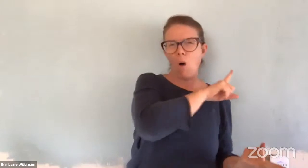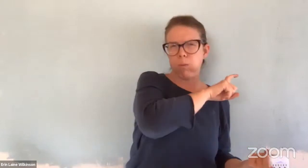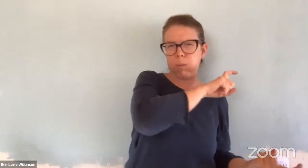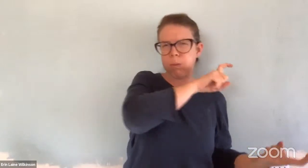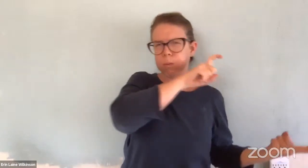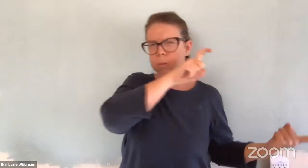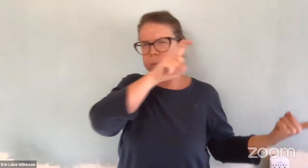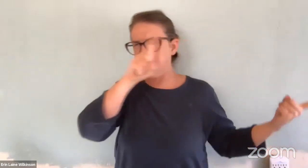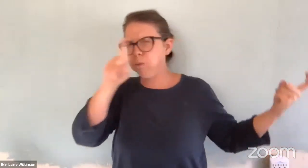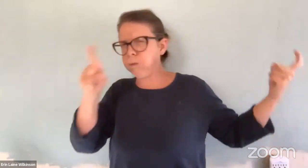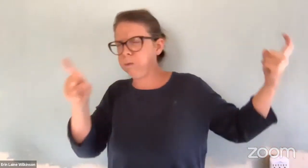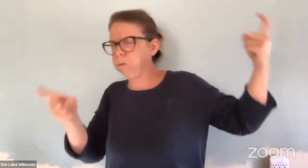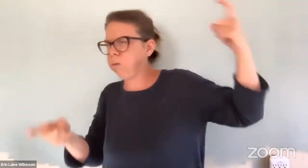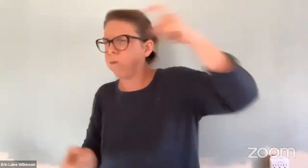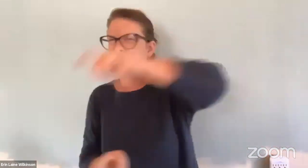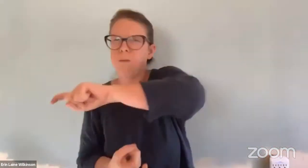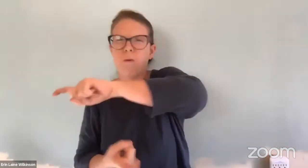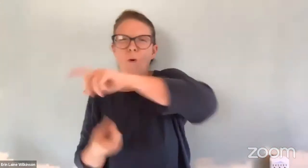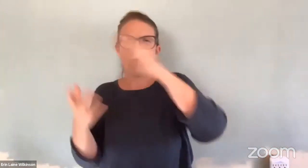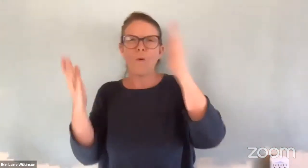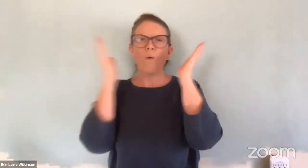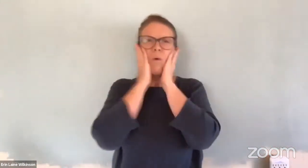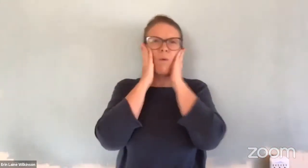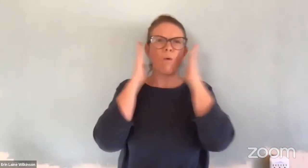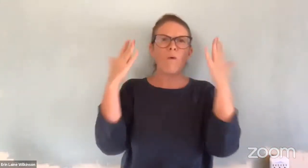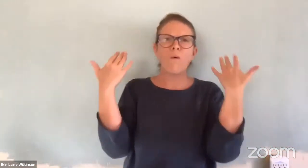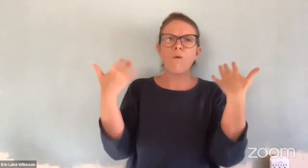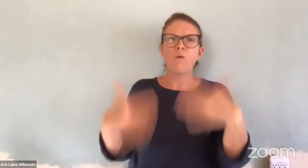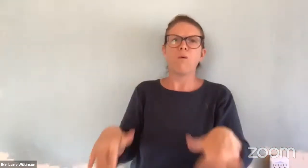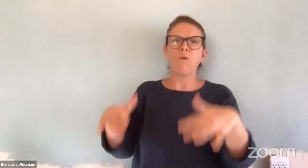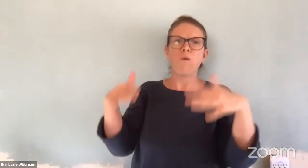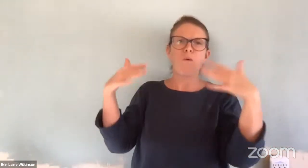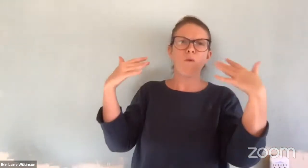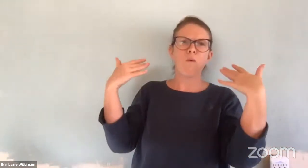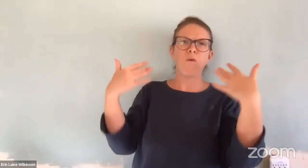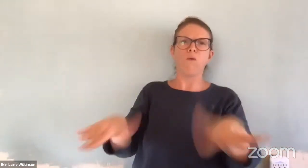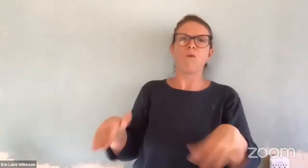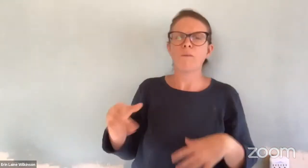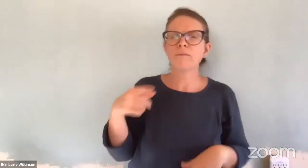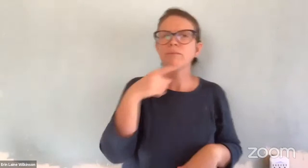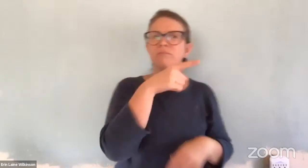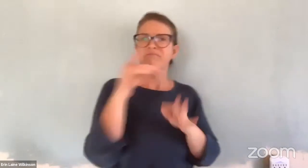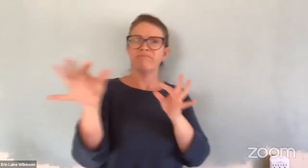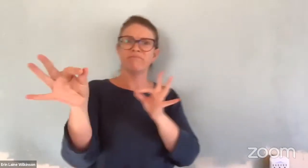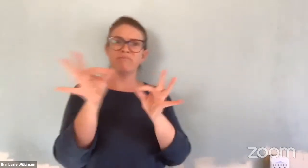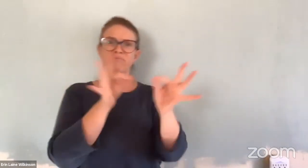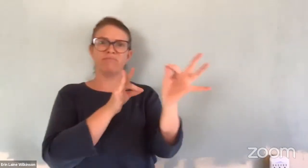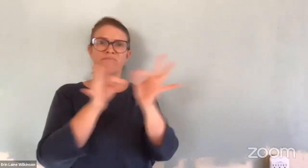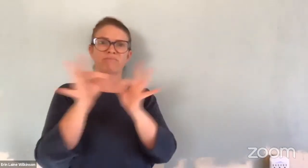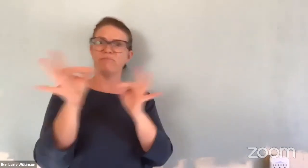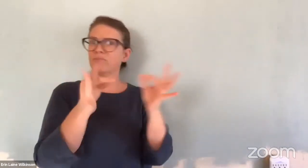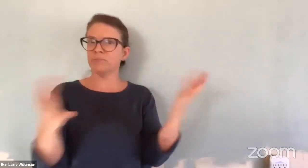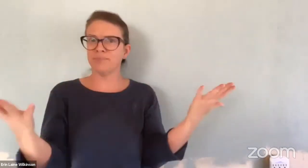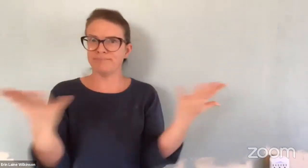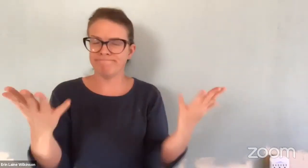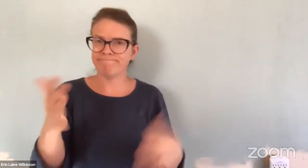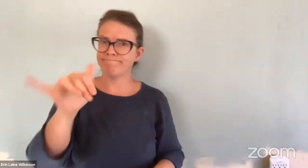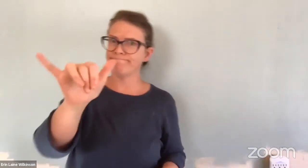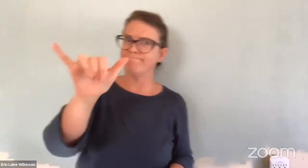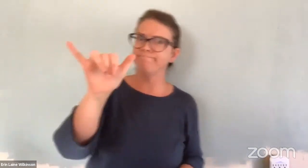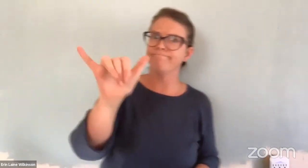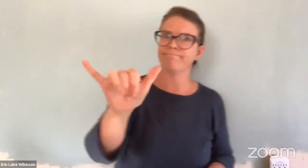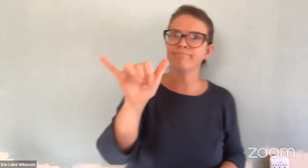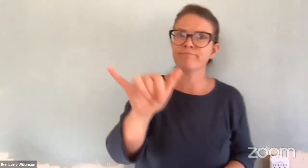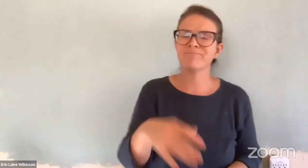Aslan, and thinking about deaf people, and this huge shift that has happened. And this is something that Trevor has talked